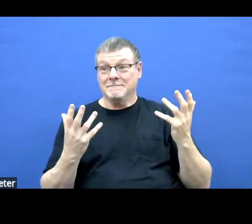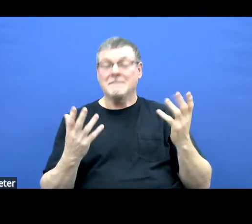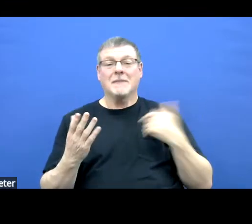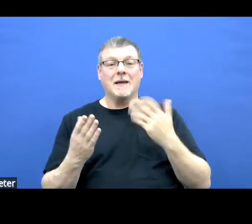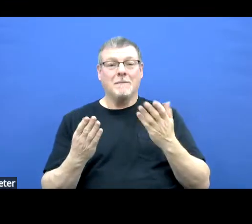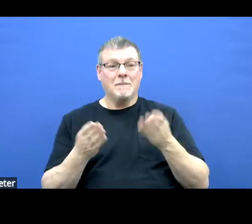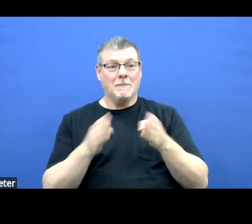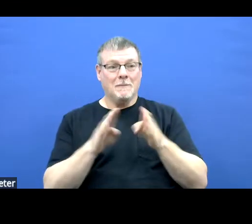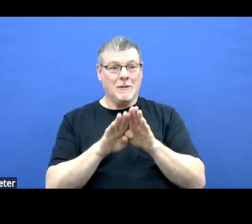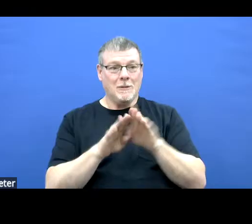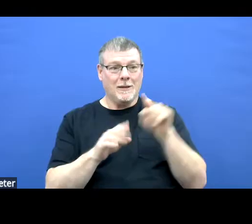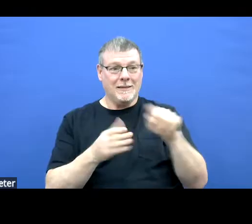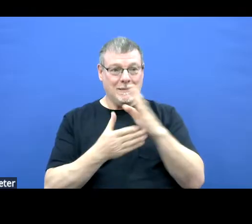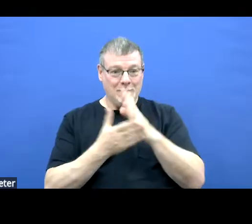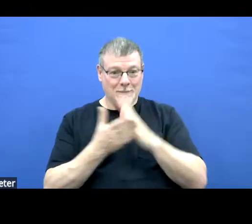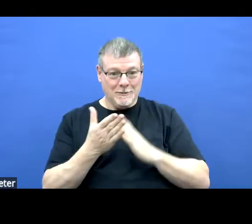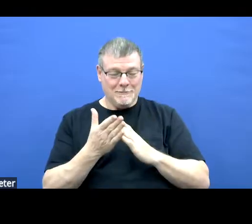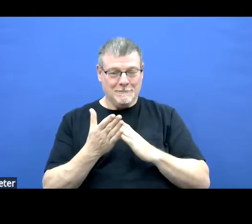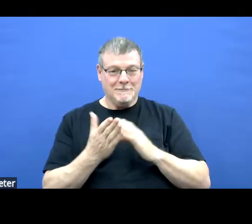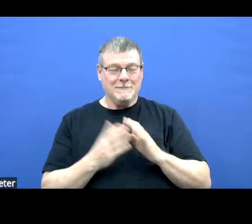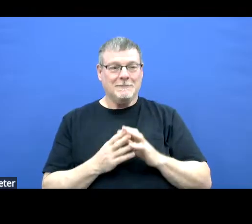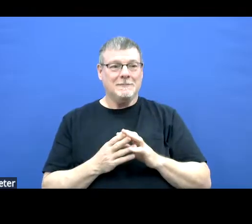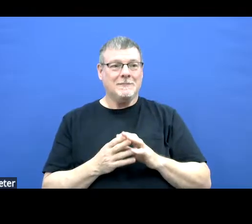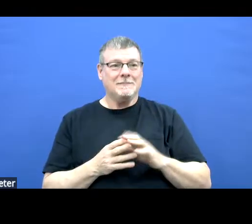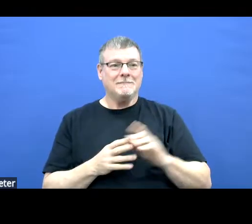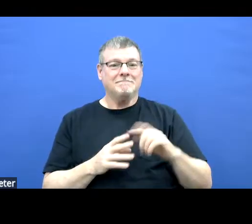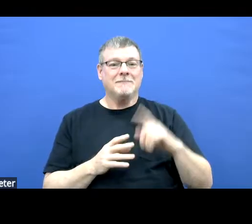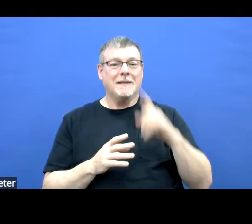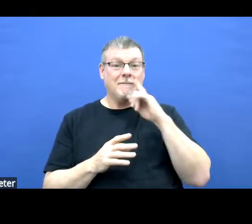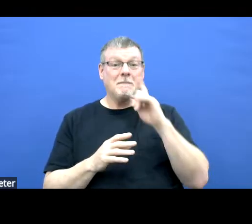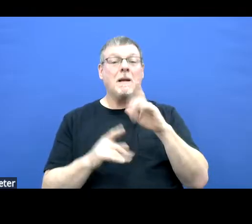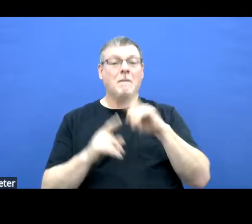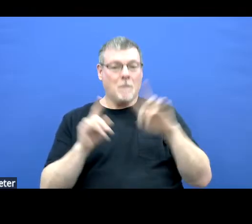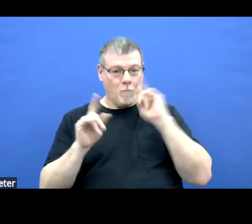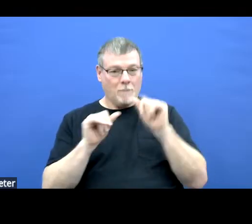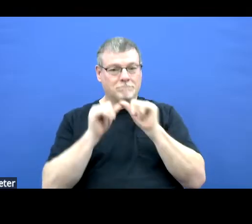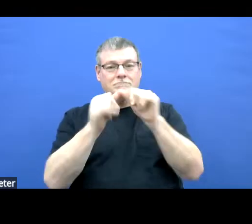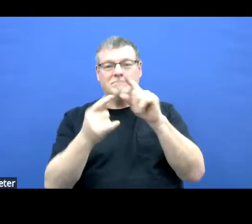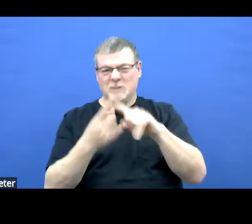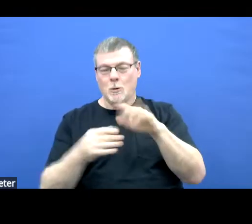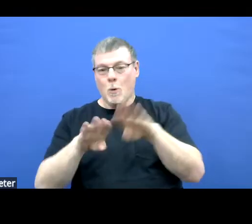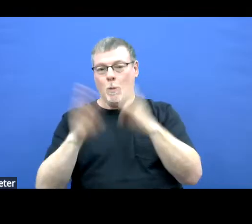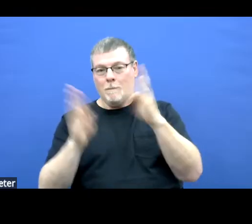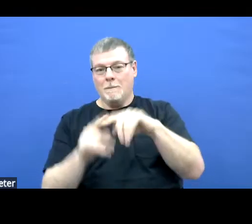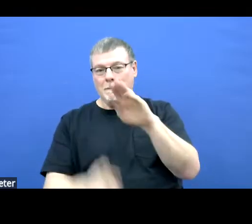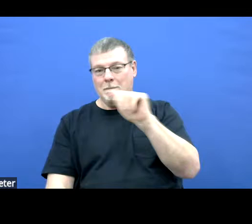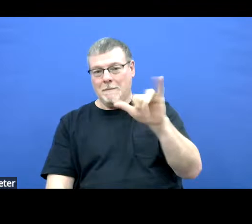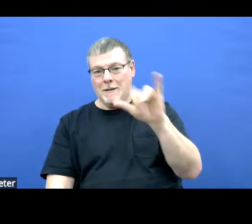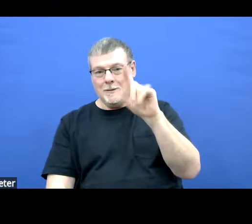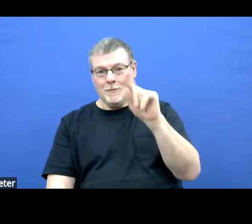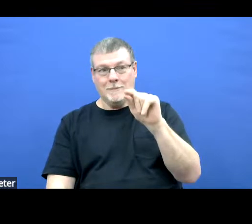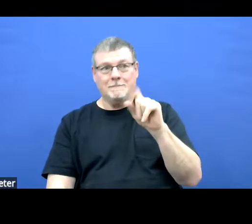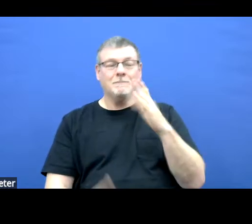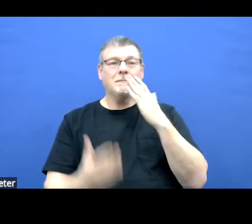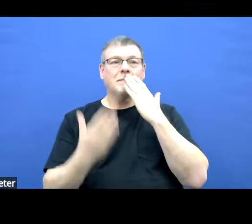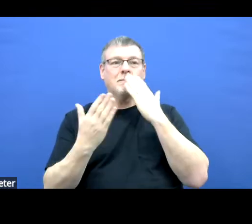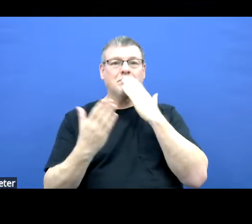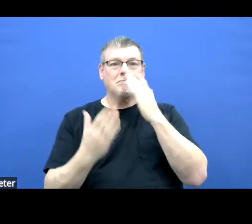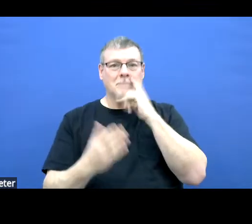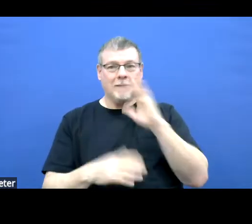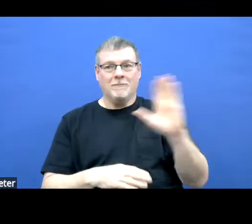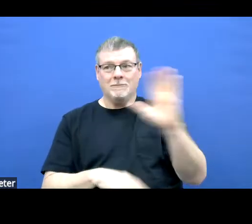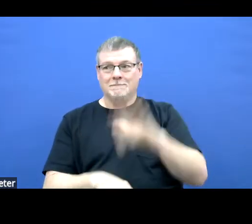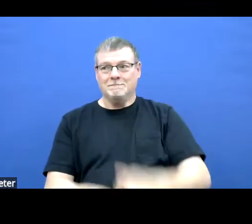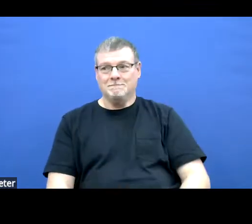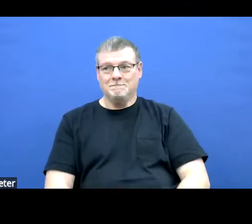close this session of the public hearing, but the public hearing itself will remain open until May 20th. Thank you very much. Thank you. Thank